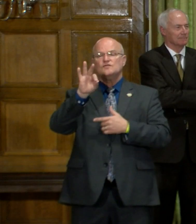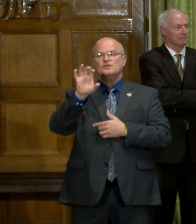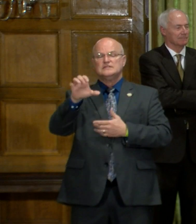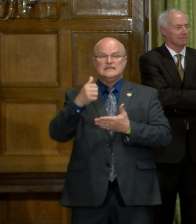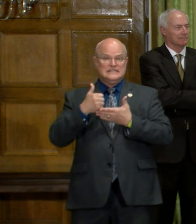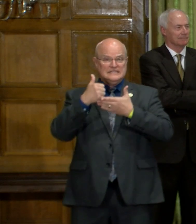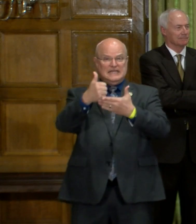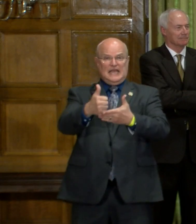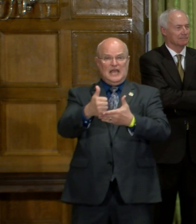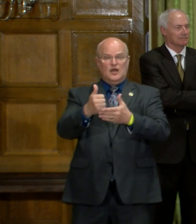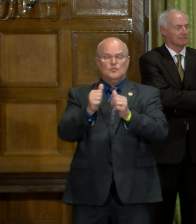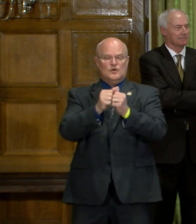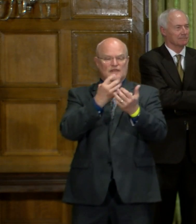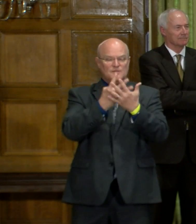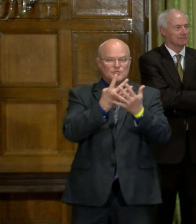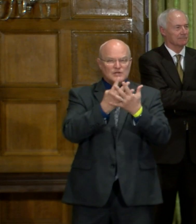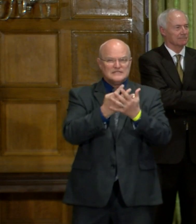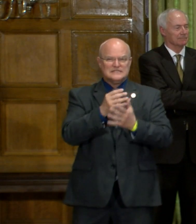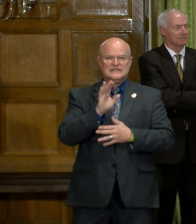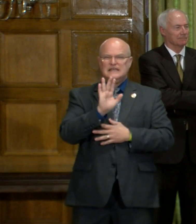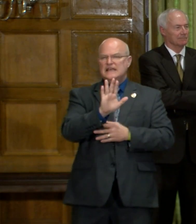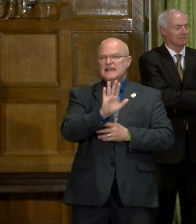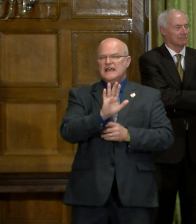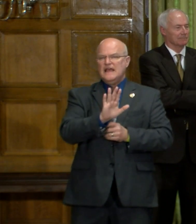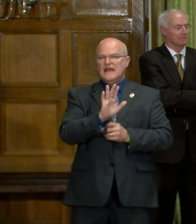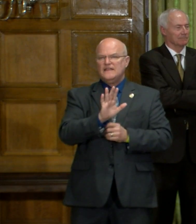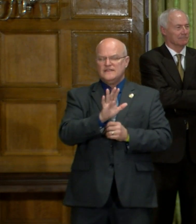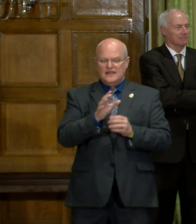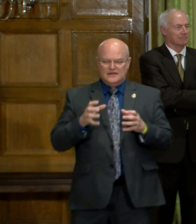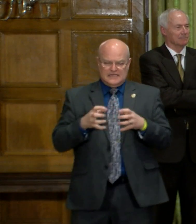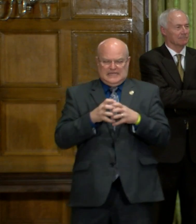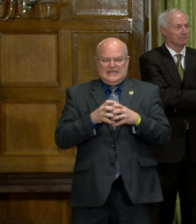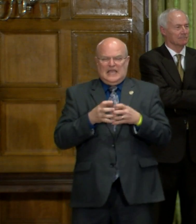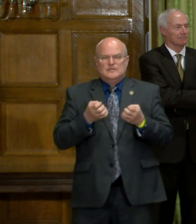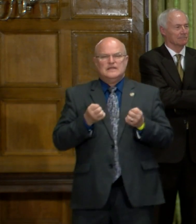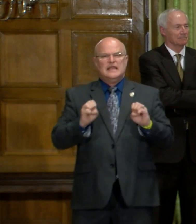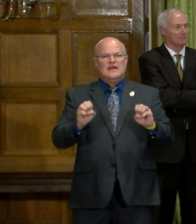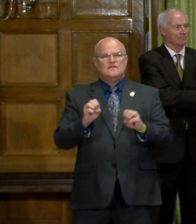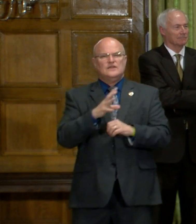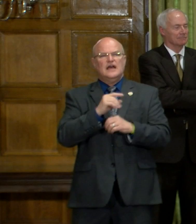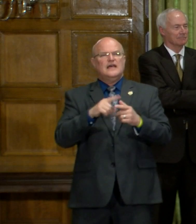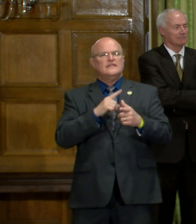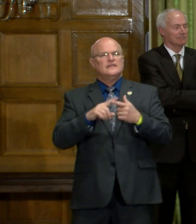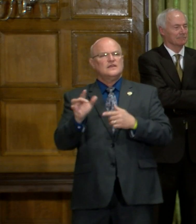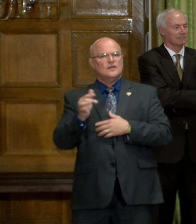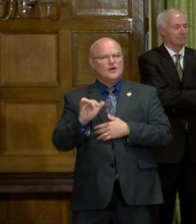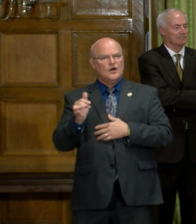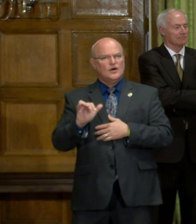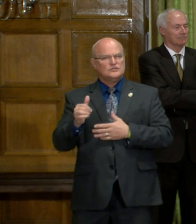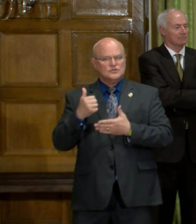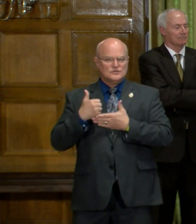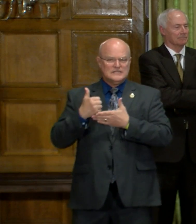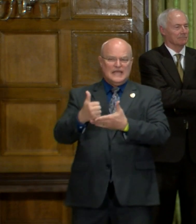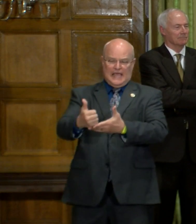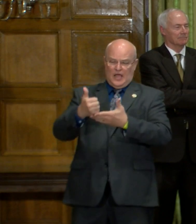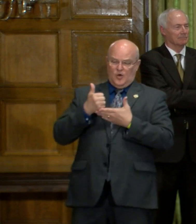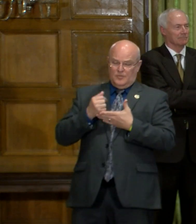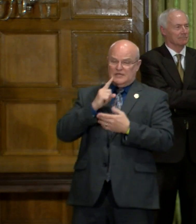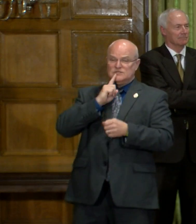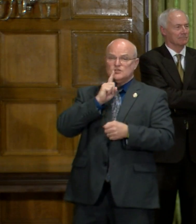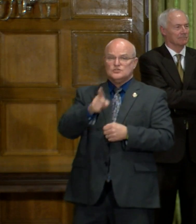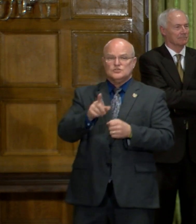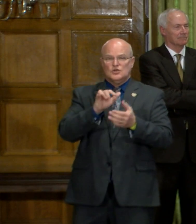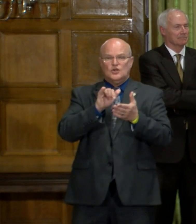to assist the prison in their containment efforts, and then also to help us assure